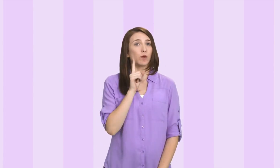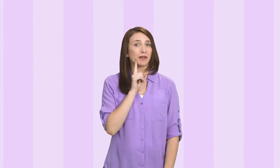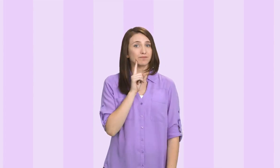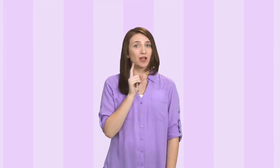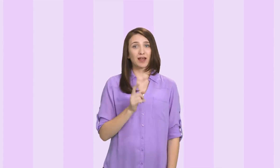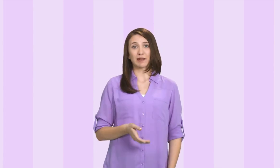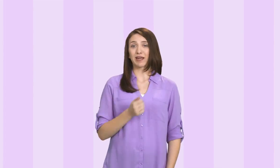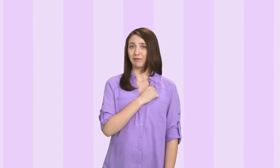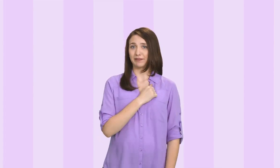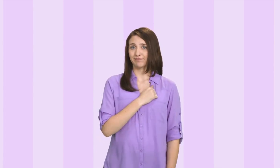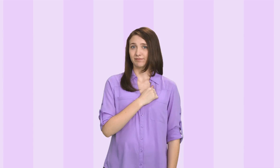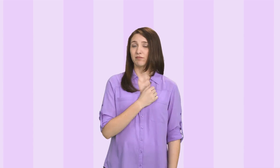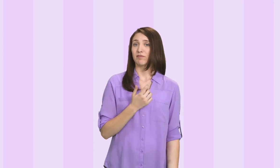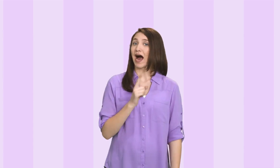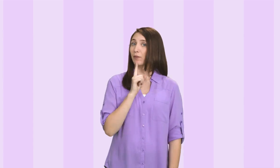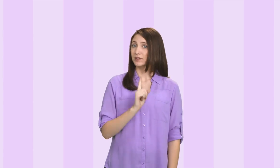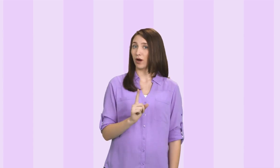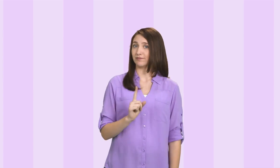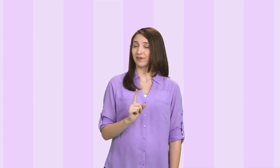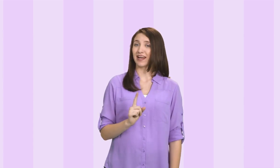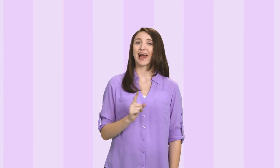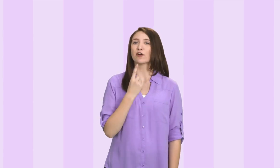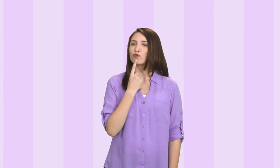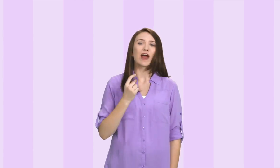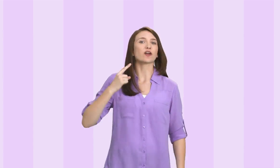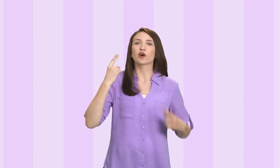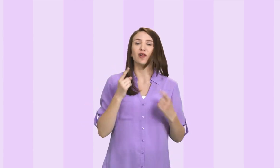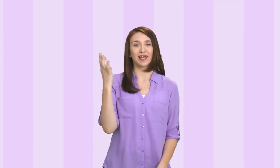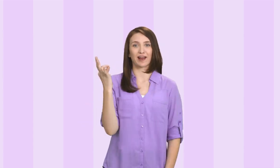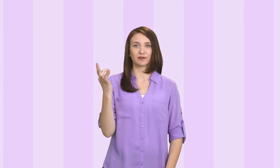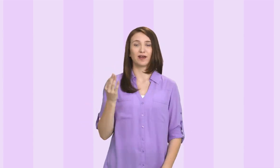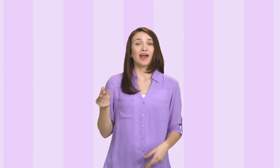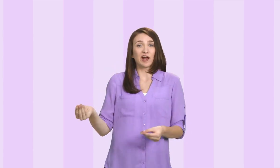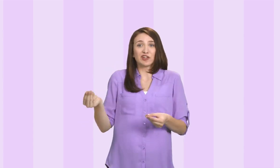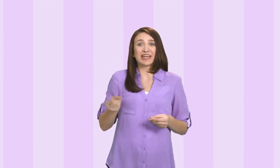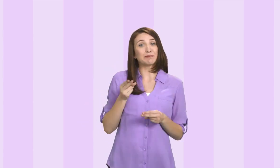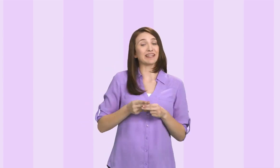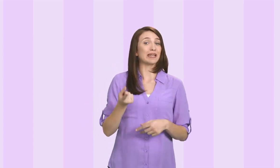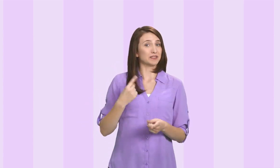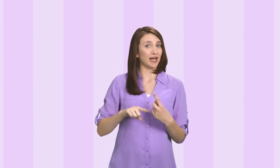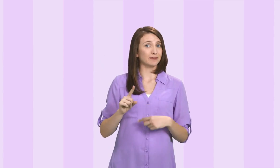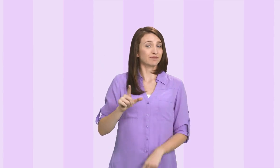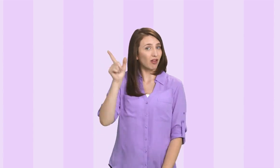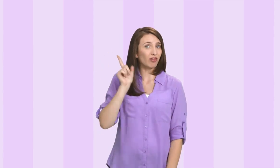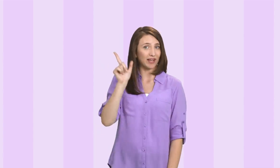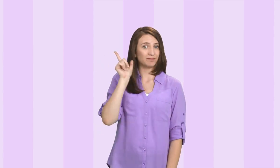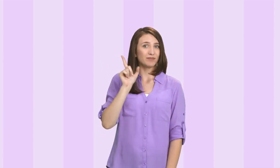woman named Amy. I was one, and I had red curly hair, and she gave me the name sign, Leah,